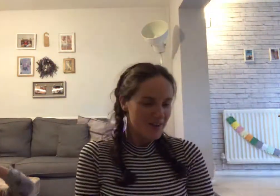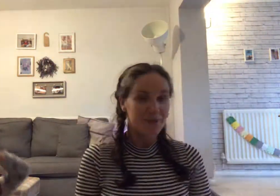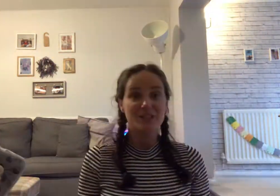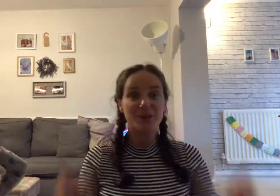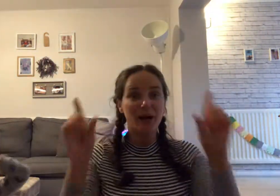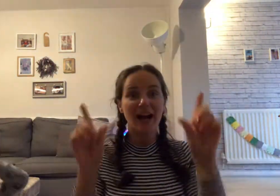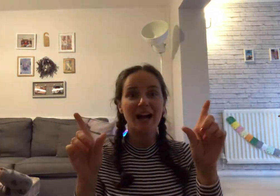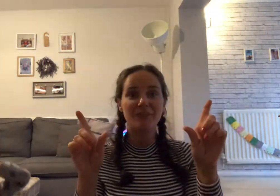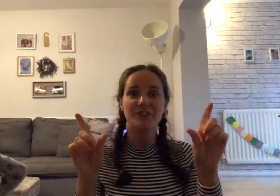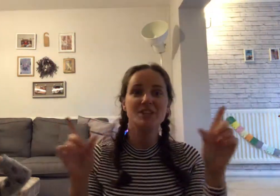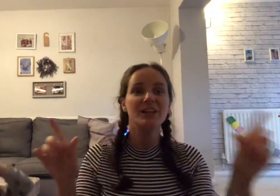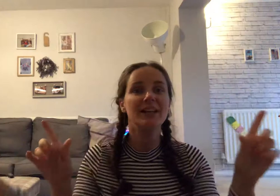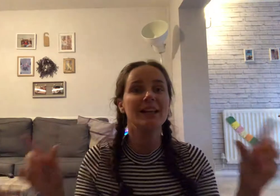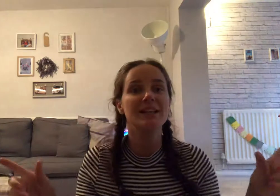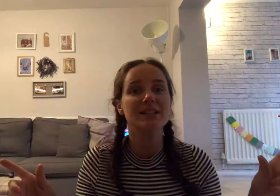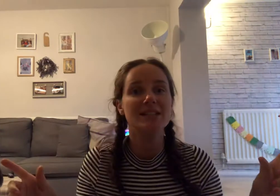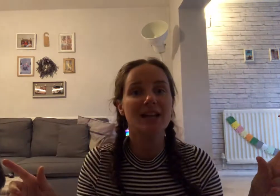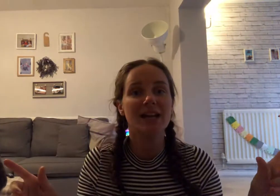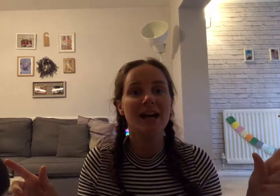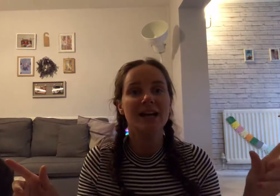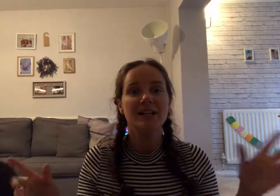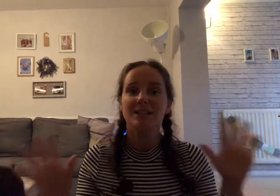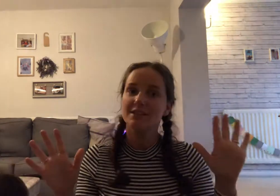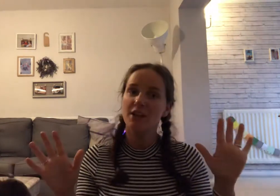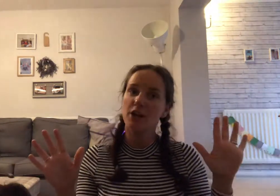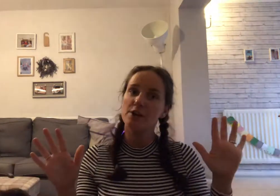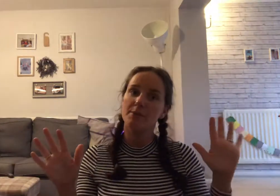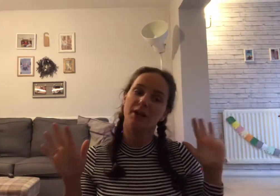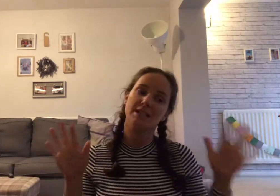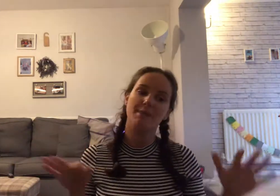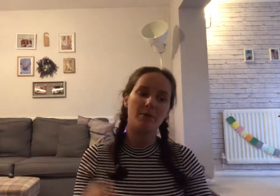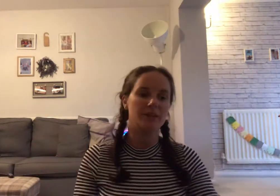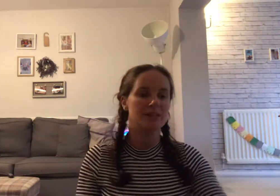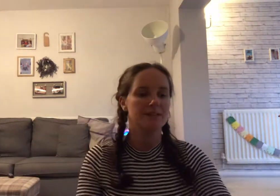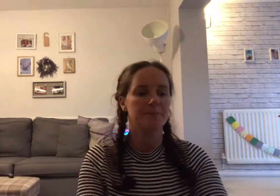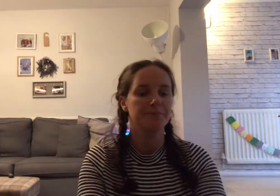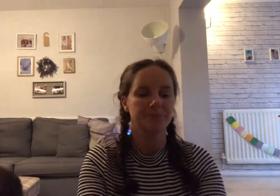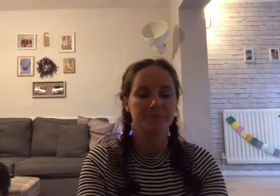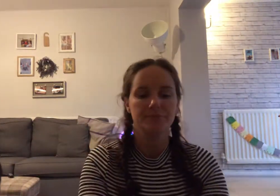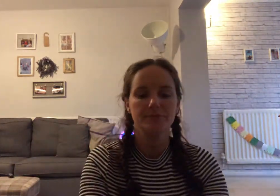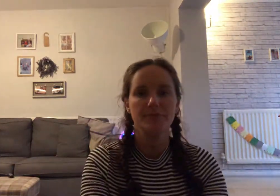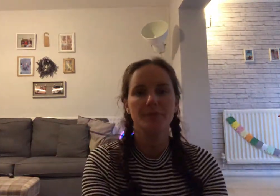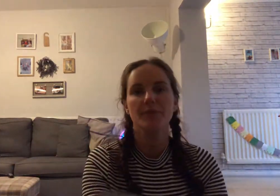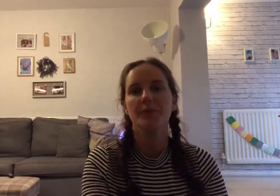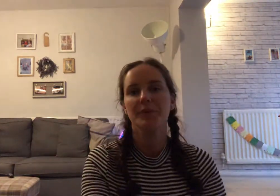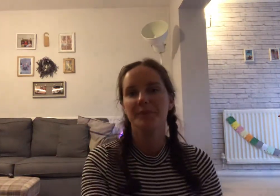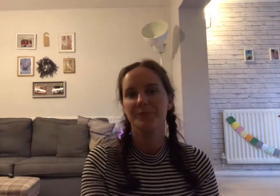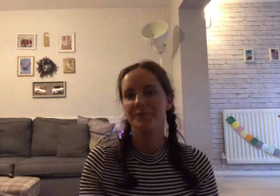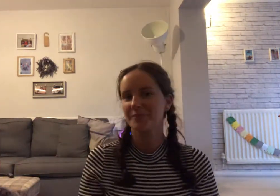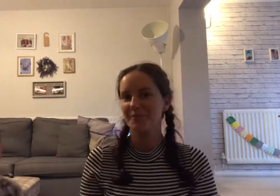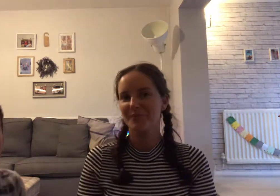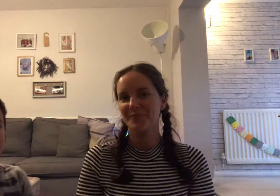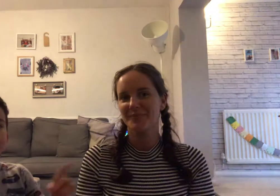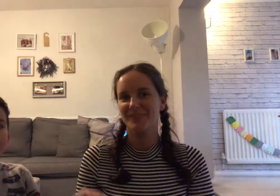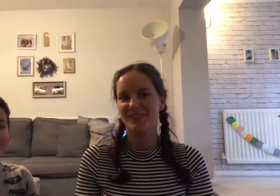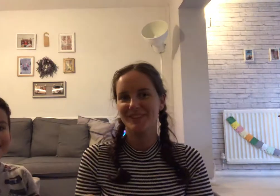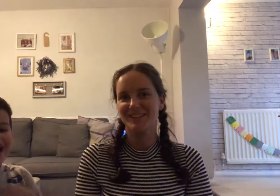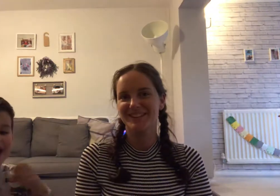We do have a certain Lennox here. So you might need to bear with us. We have Kai there, and we have Mummy there, and